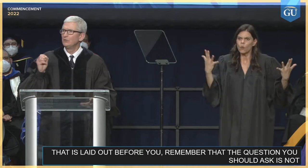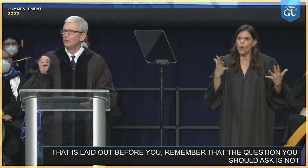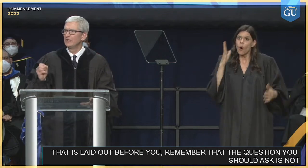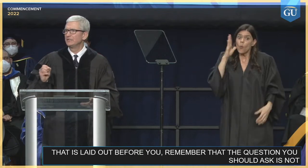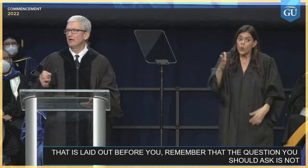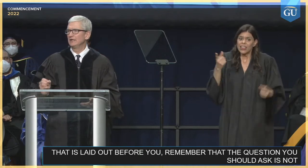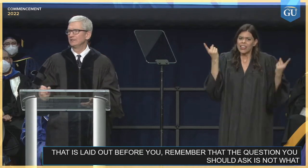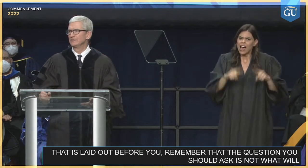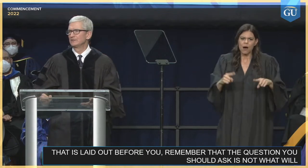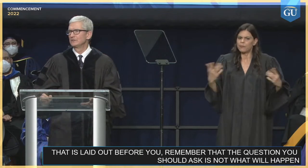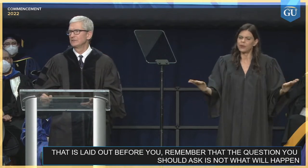it does?